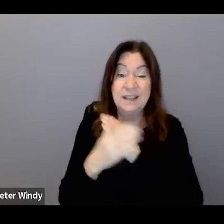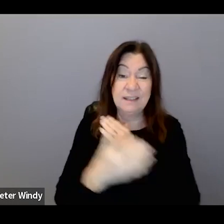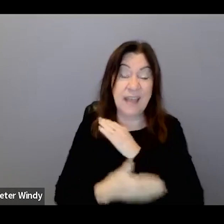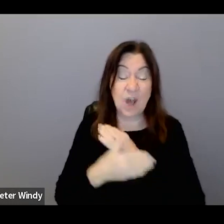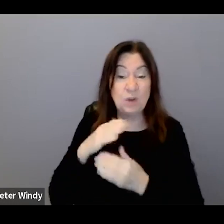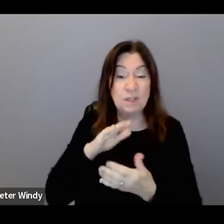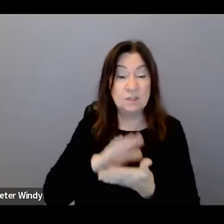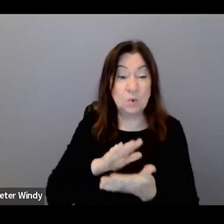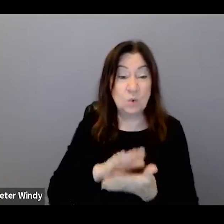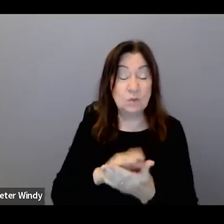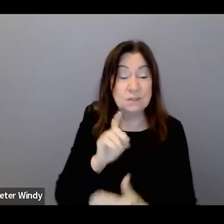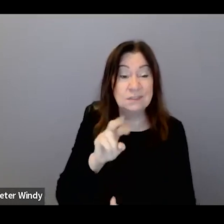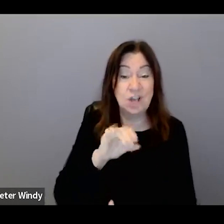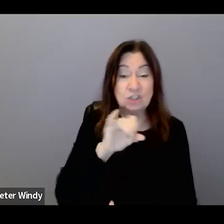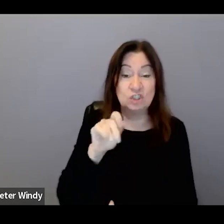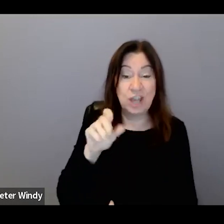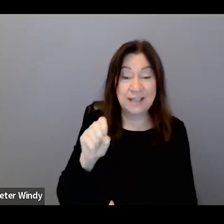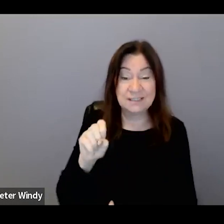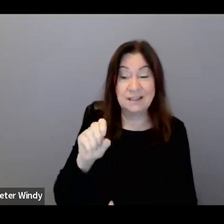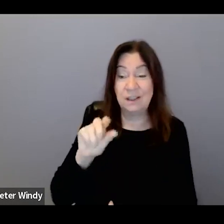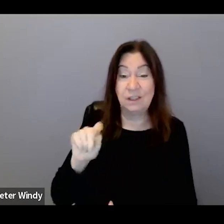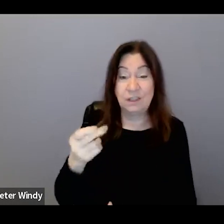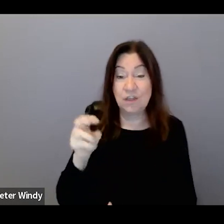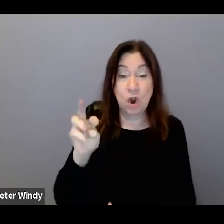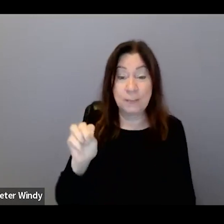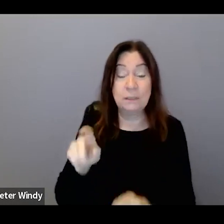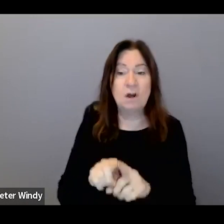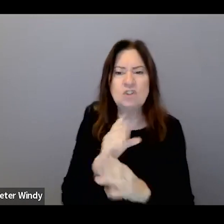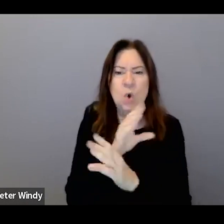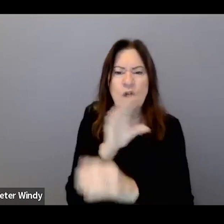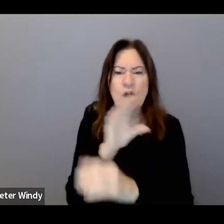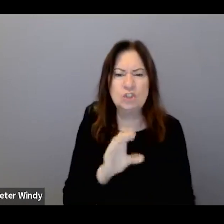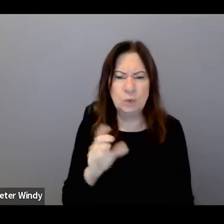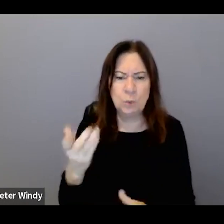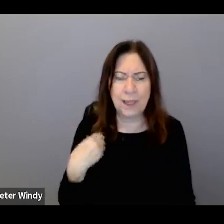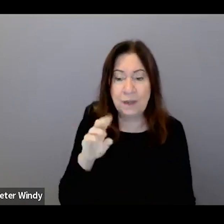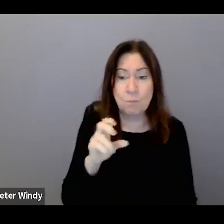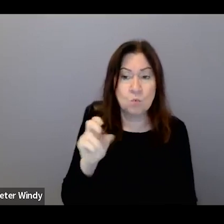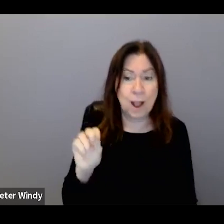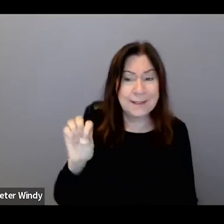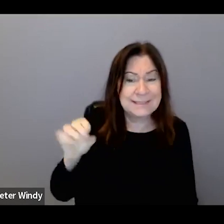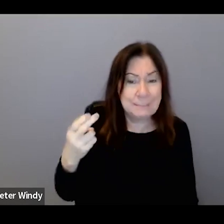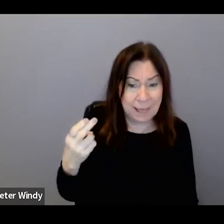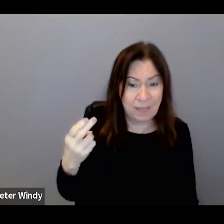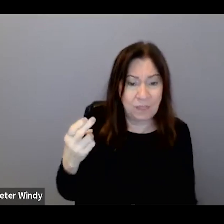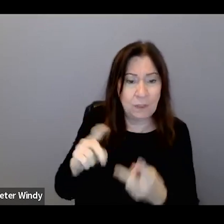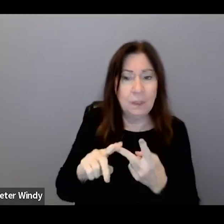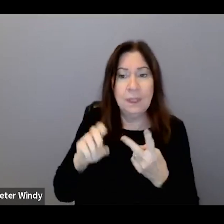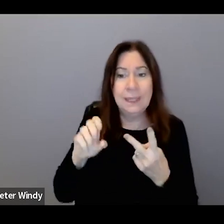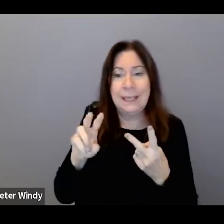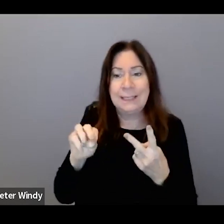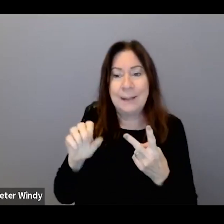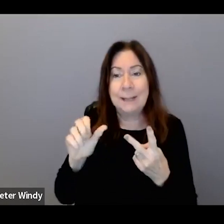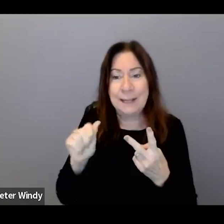Furman and Dr. Jackson. And joining us virtually, we have Brian Smith and Emma Inhorn from